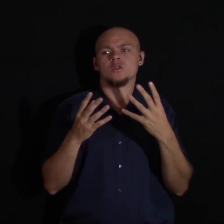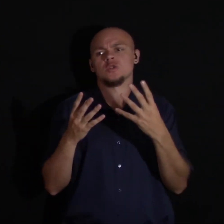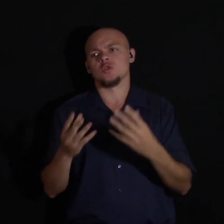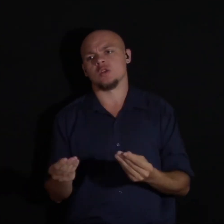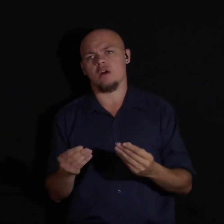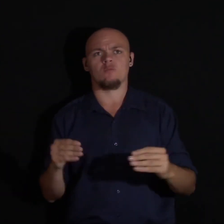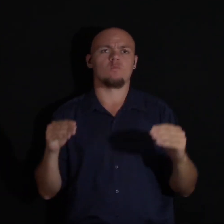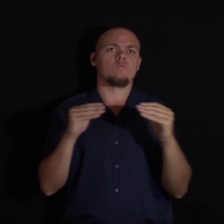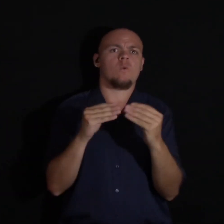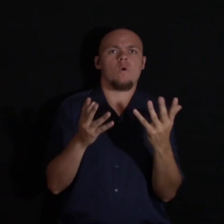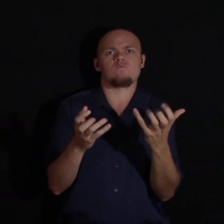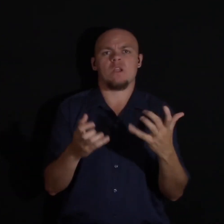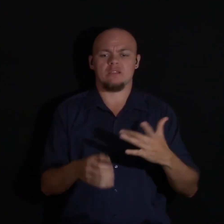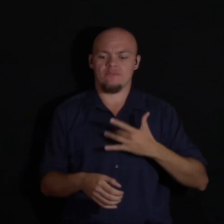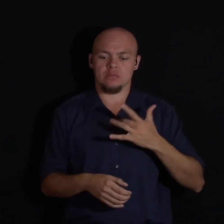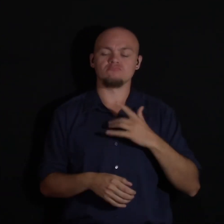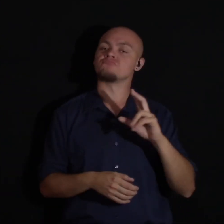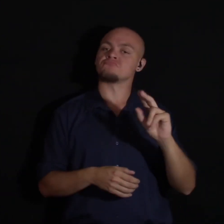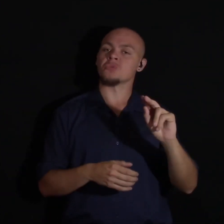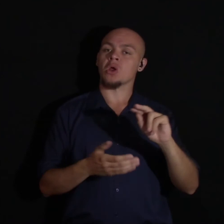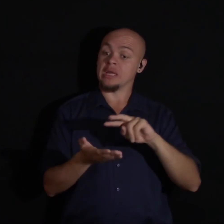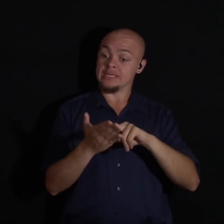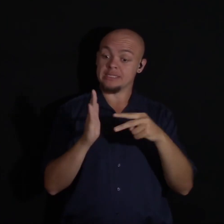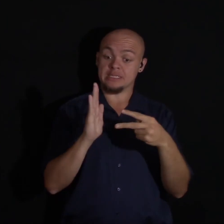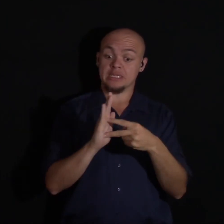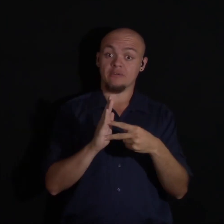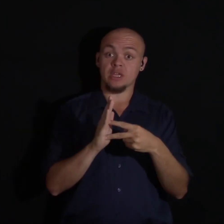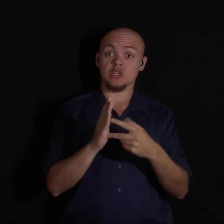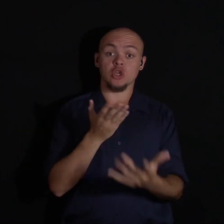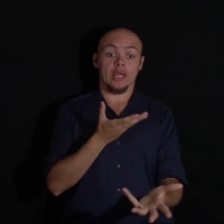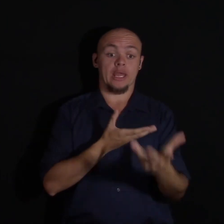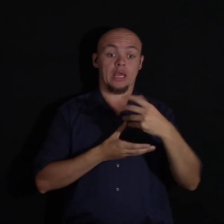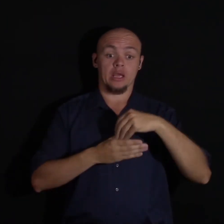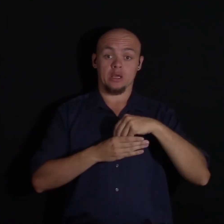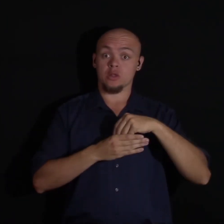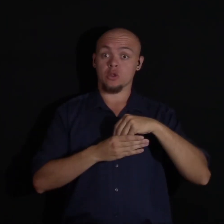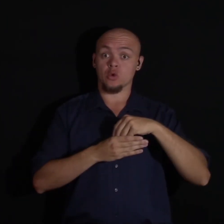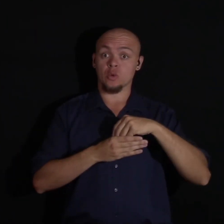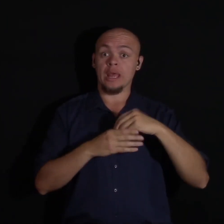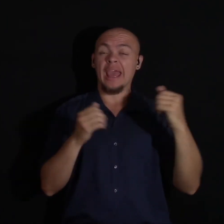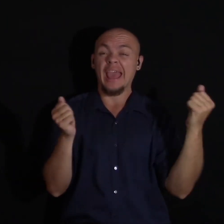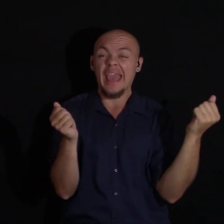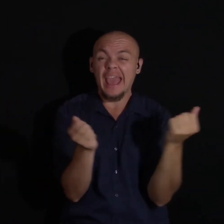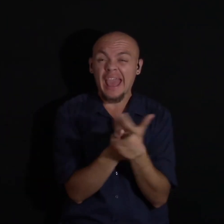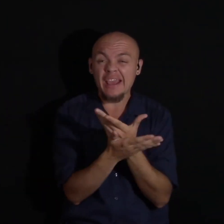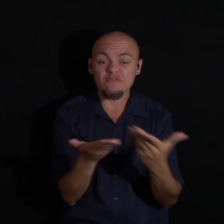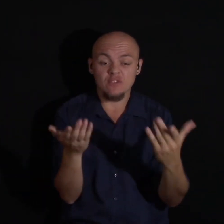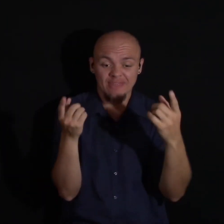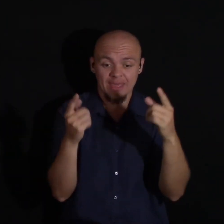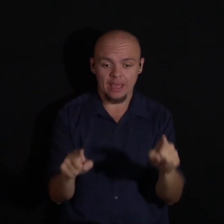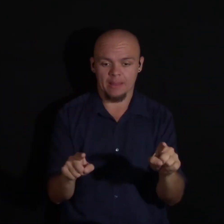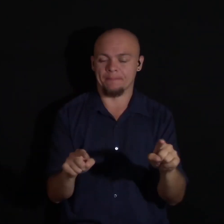anything, but we opened up our definition of sex to include everything that was actually happening.